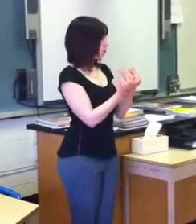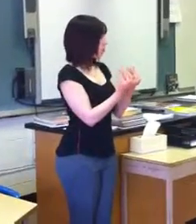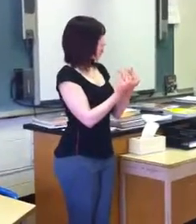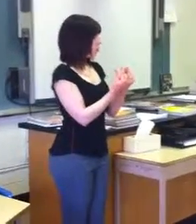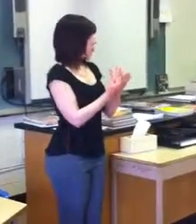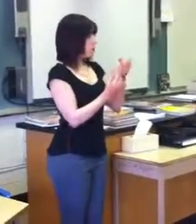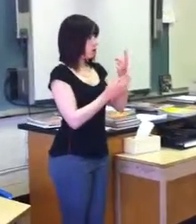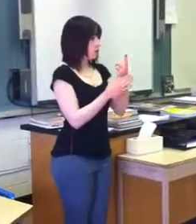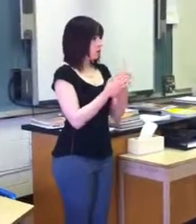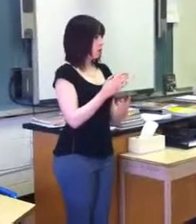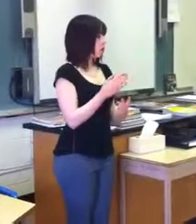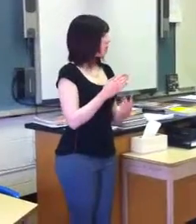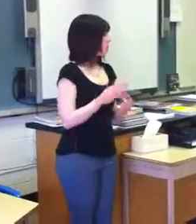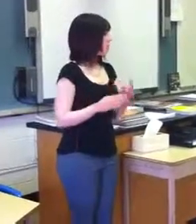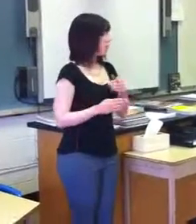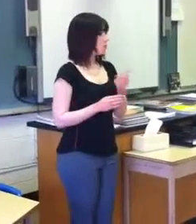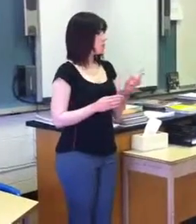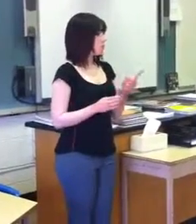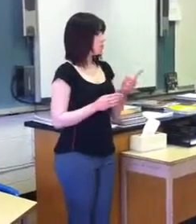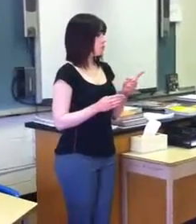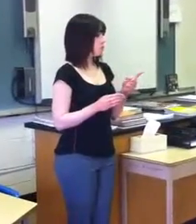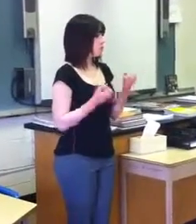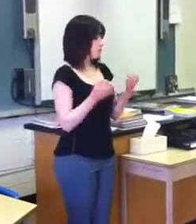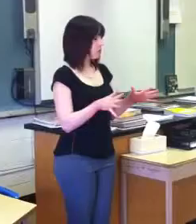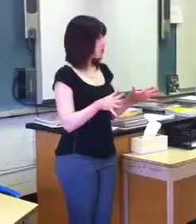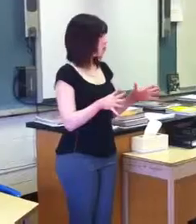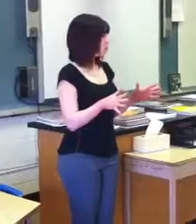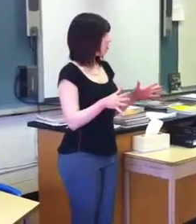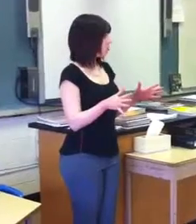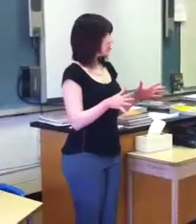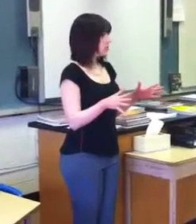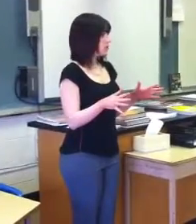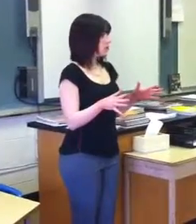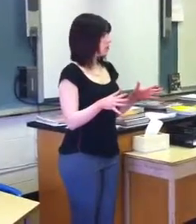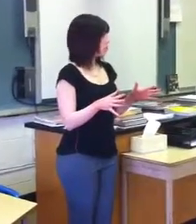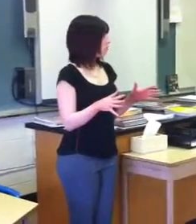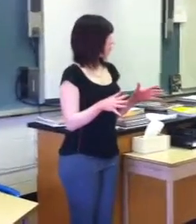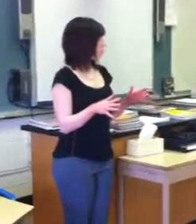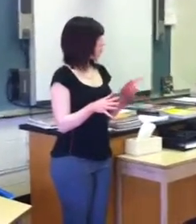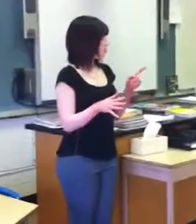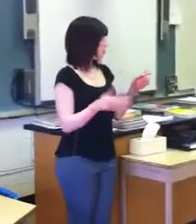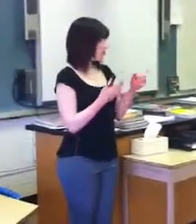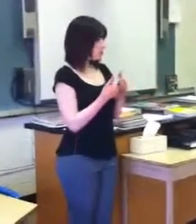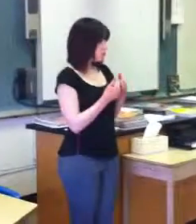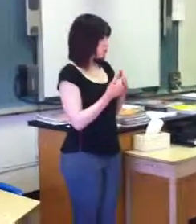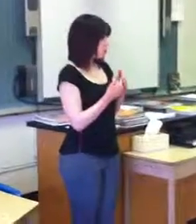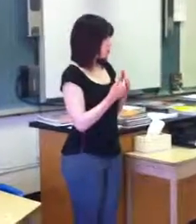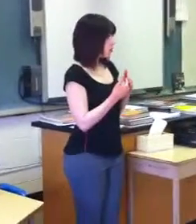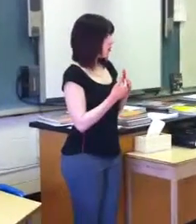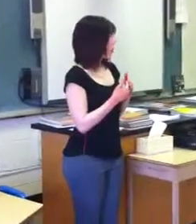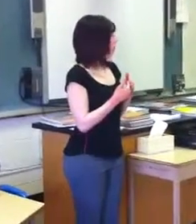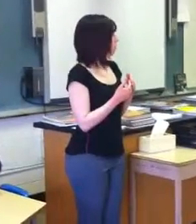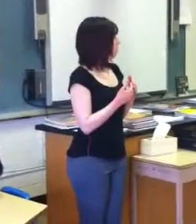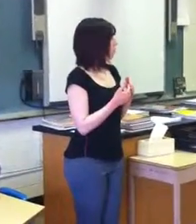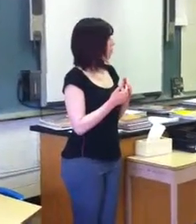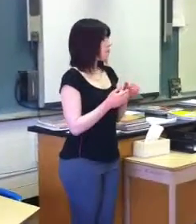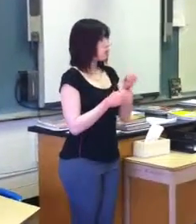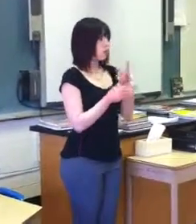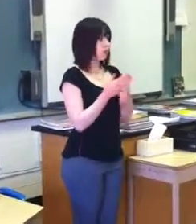almost all the way through, right? Yeah. You guys just about get it done? You guys close? Pretty close. And then about half of you got about halfway through.